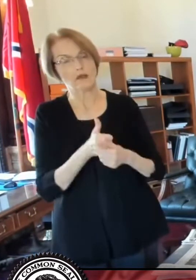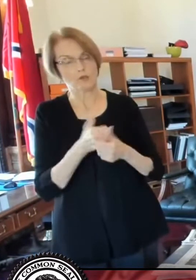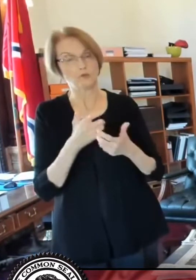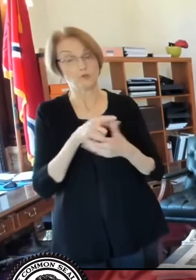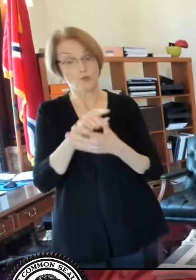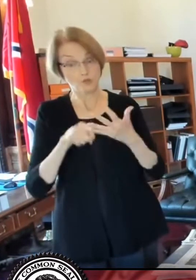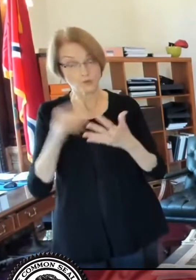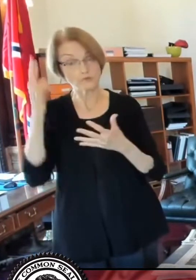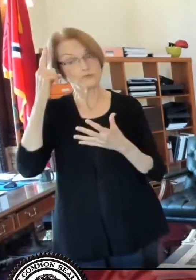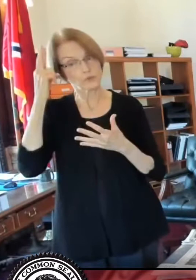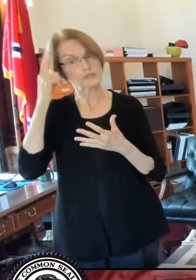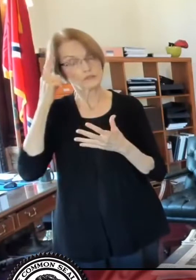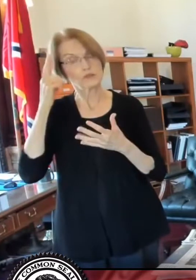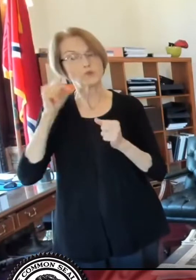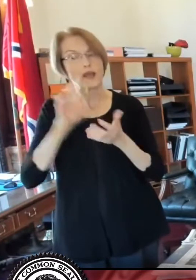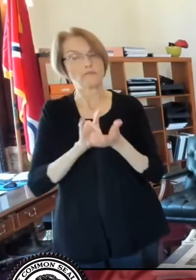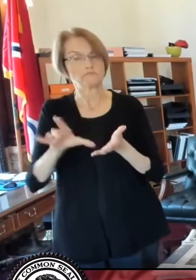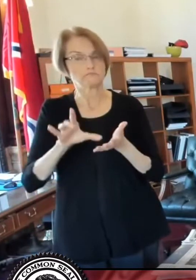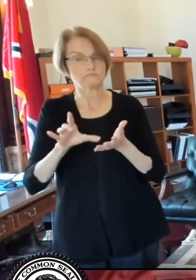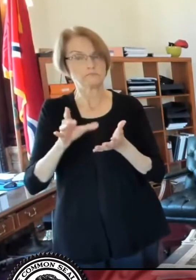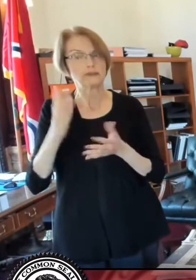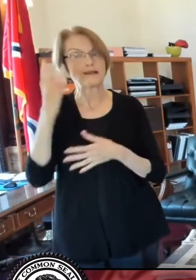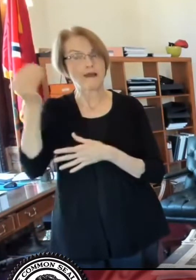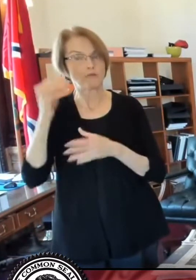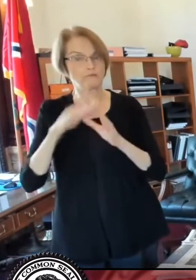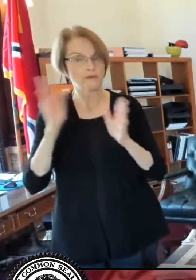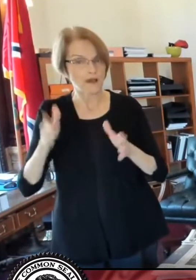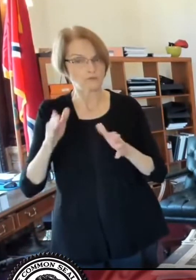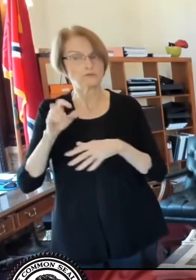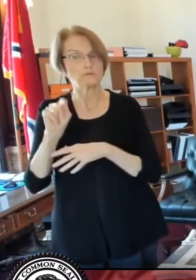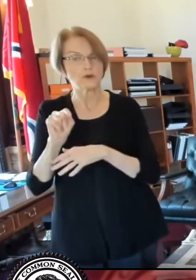forward. But essentially, this is a pretty common sense